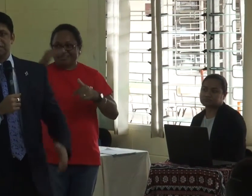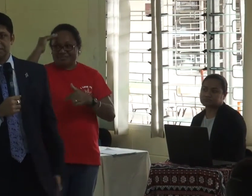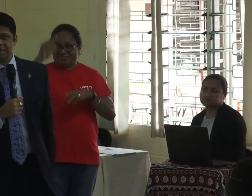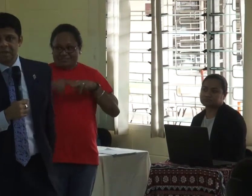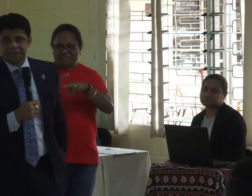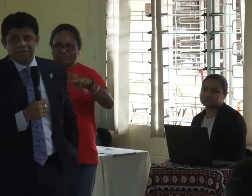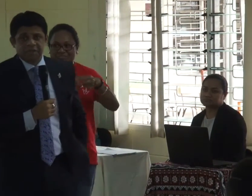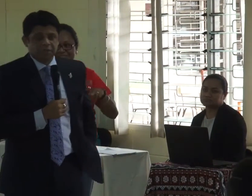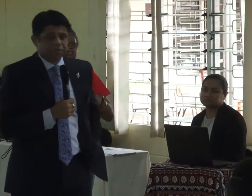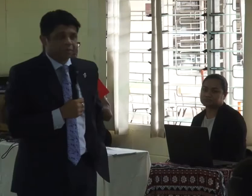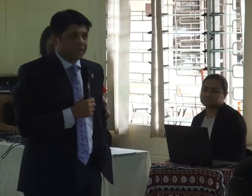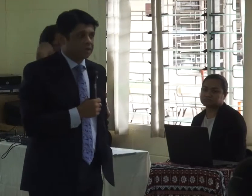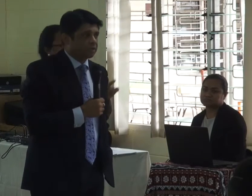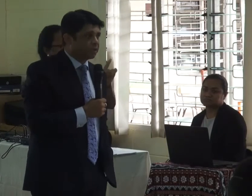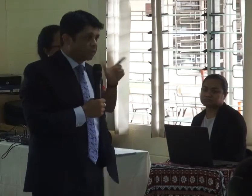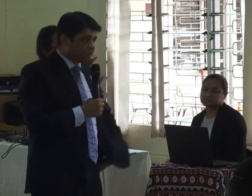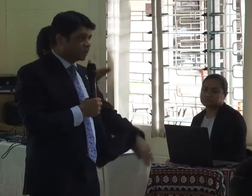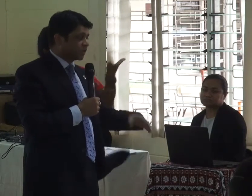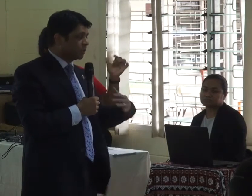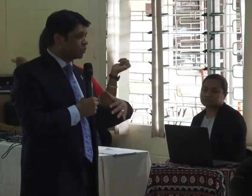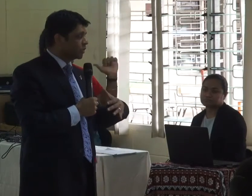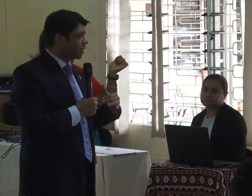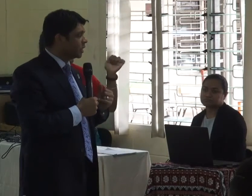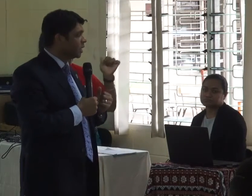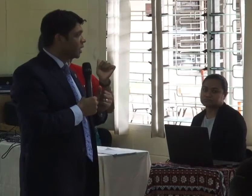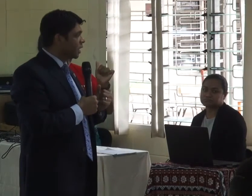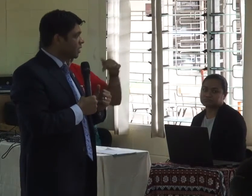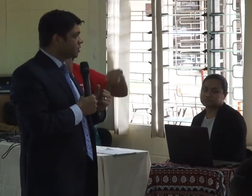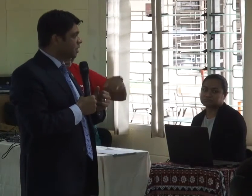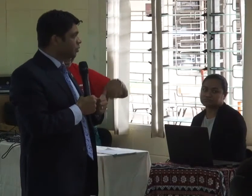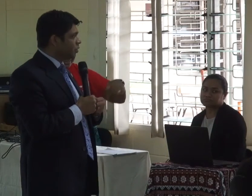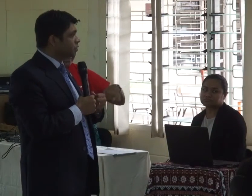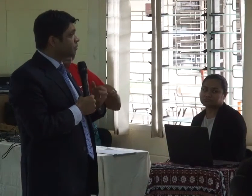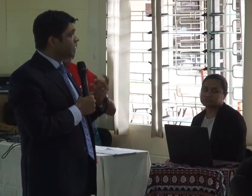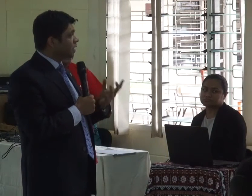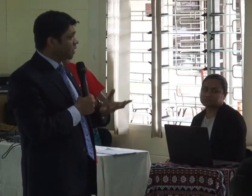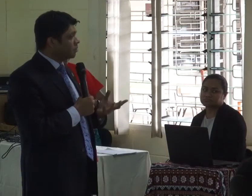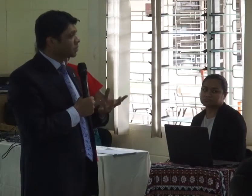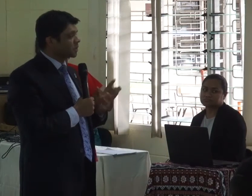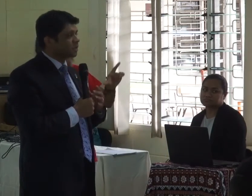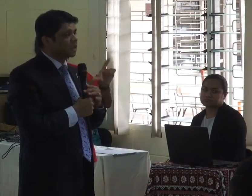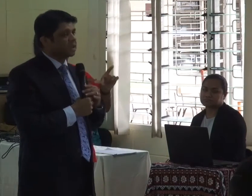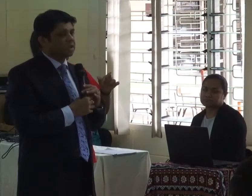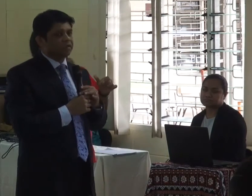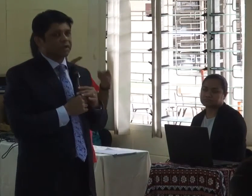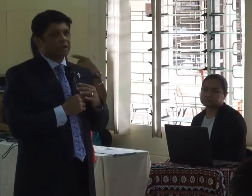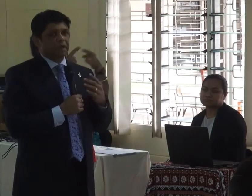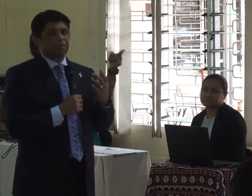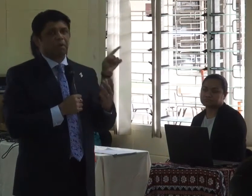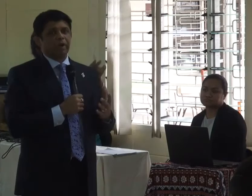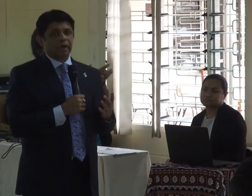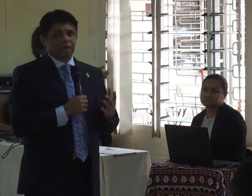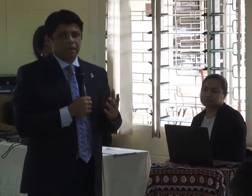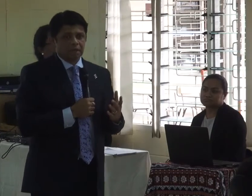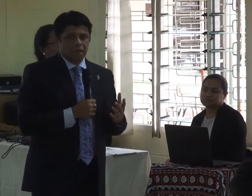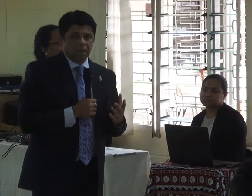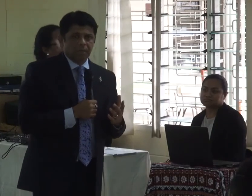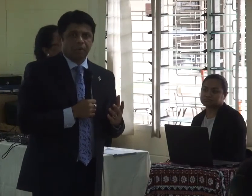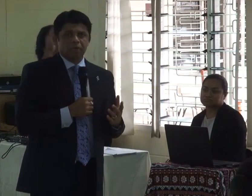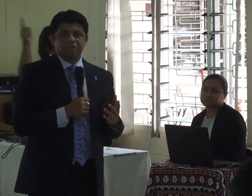the consultations last year, which we had with you in the same room here, last year we also made an announcement that if any